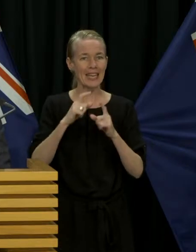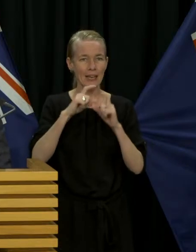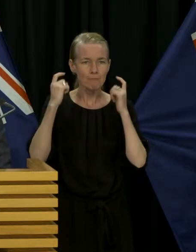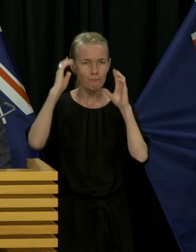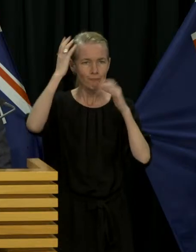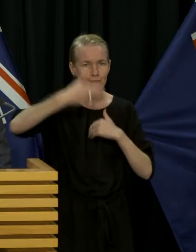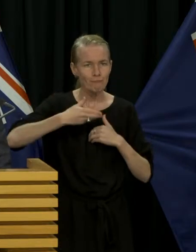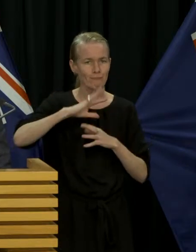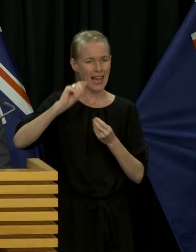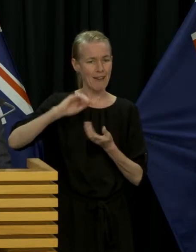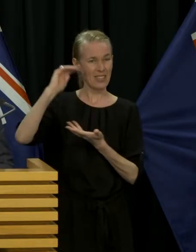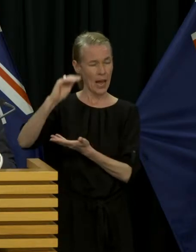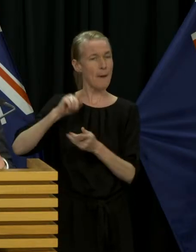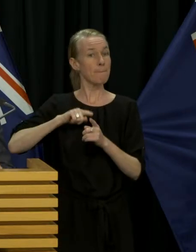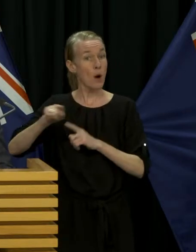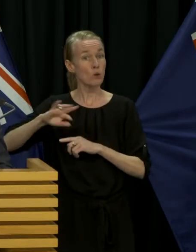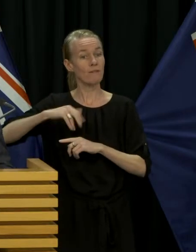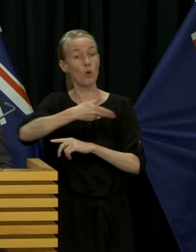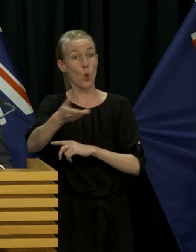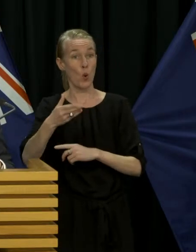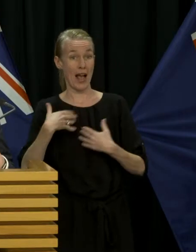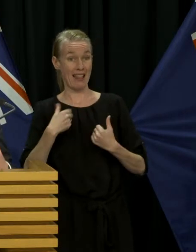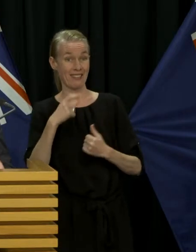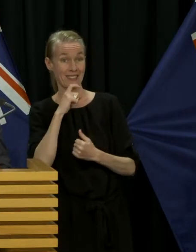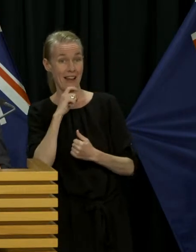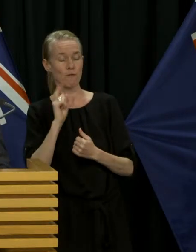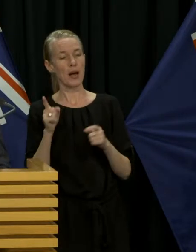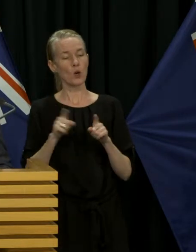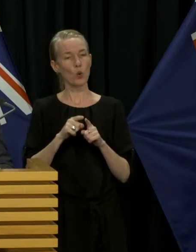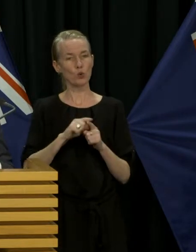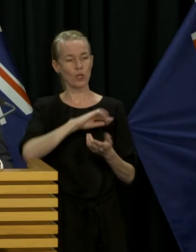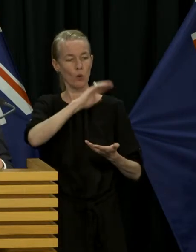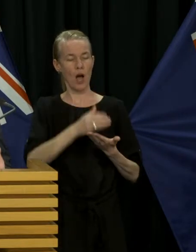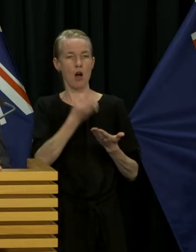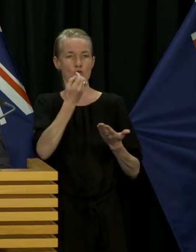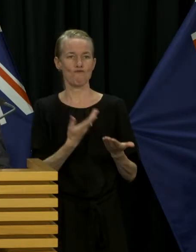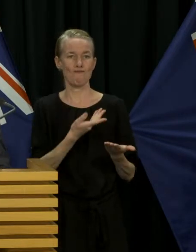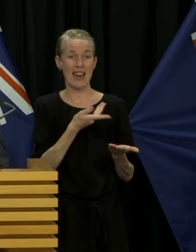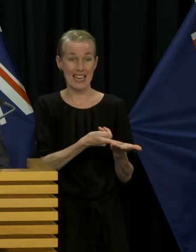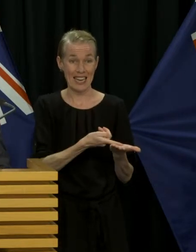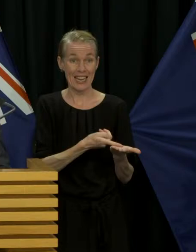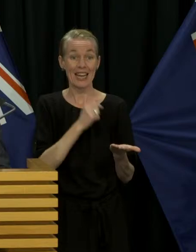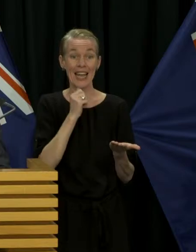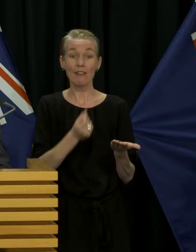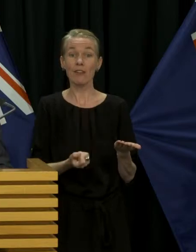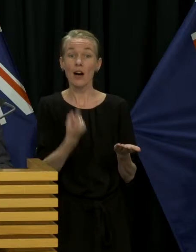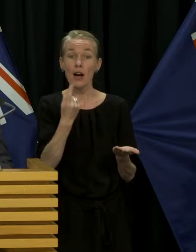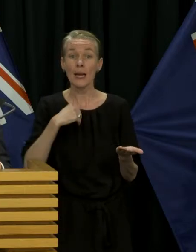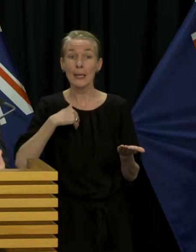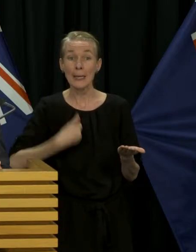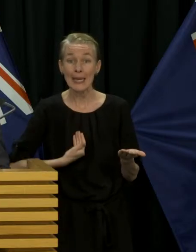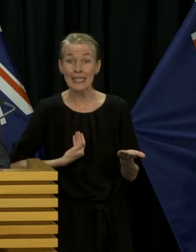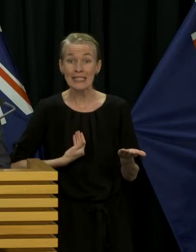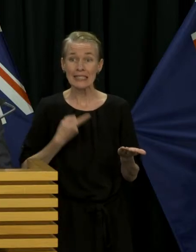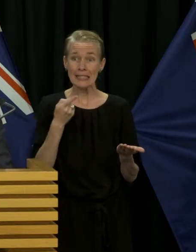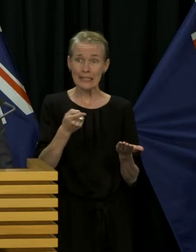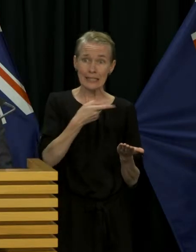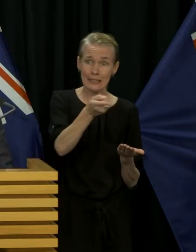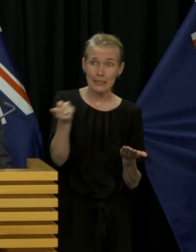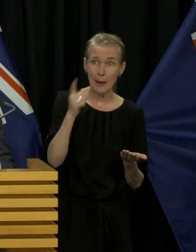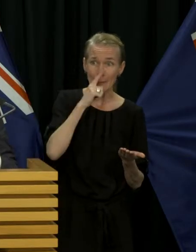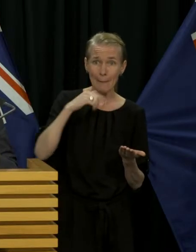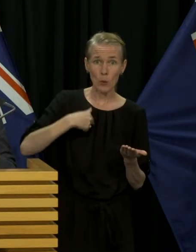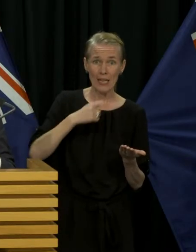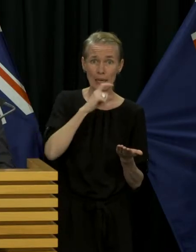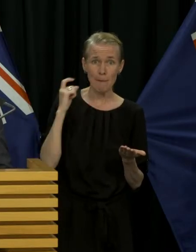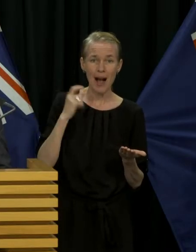at the health workforce, of course, but we've got a role to make sure that we've got a stockpile there so that if we need to undertake public distribution, we can do